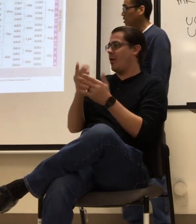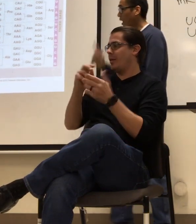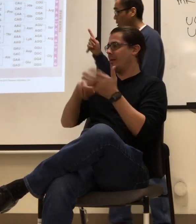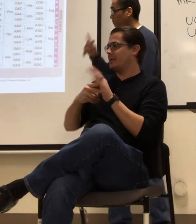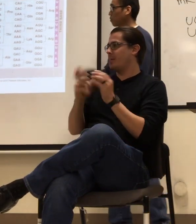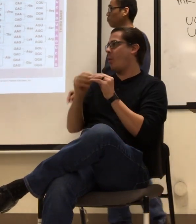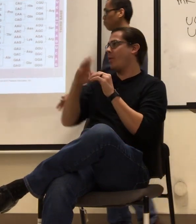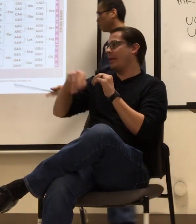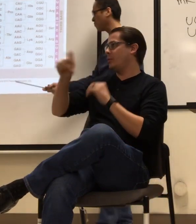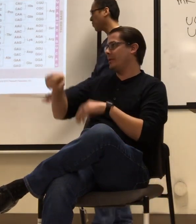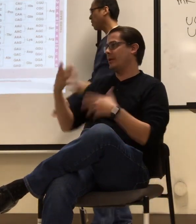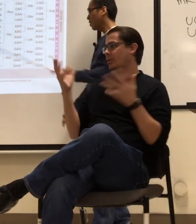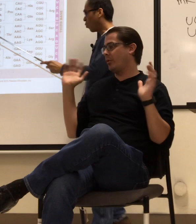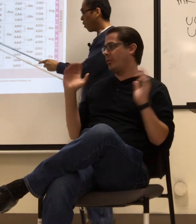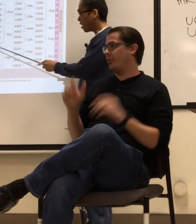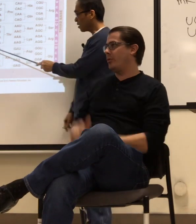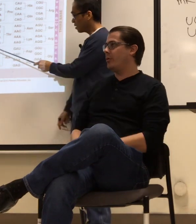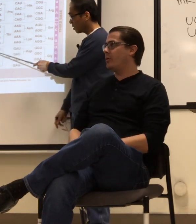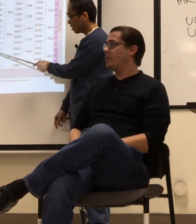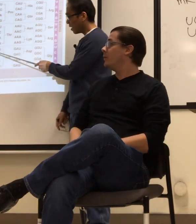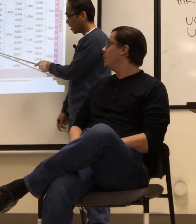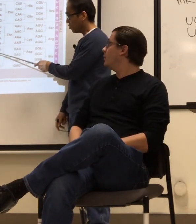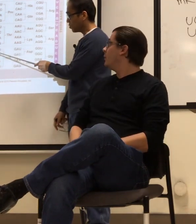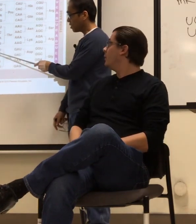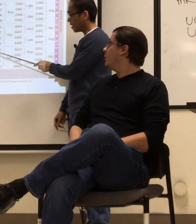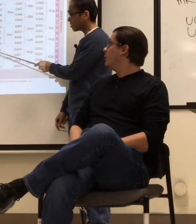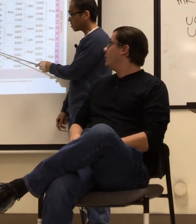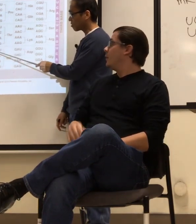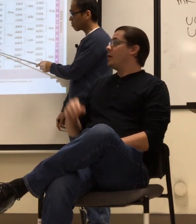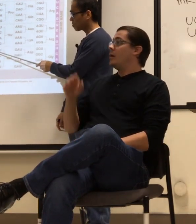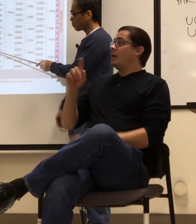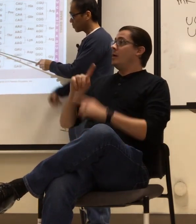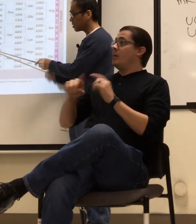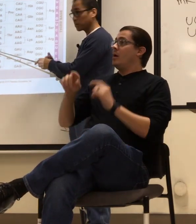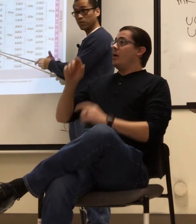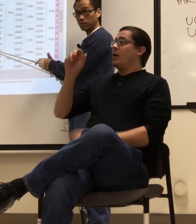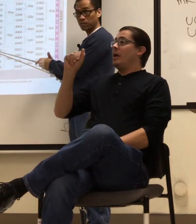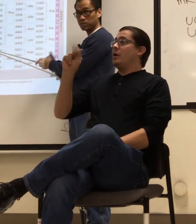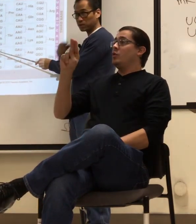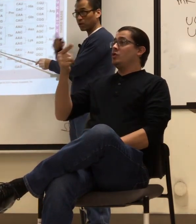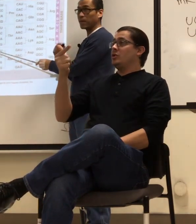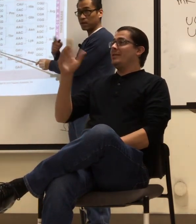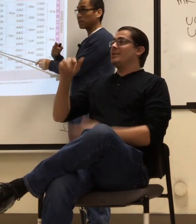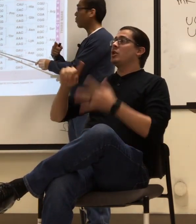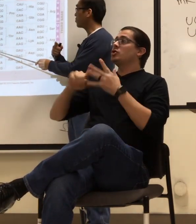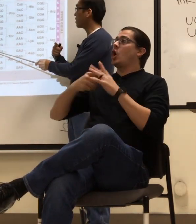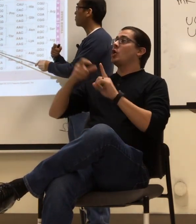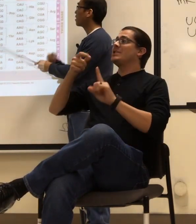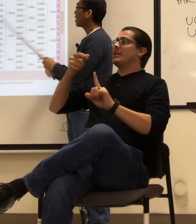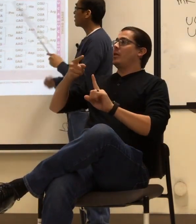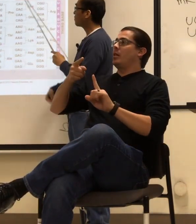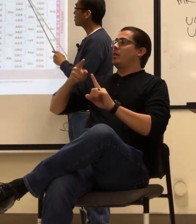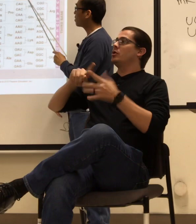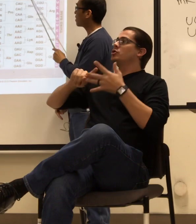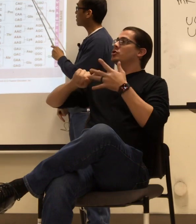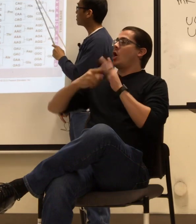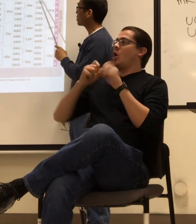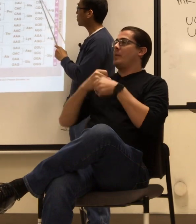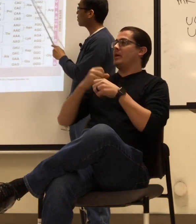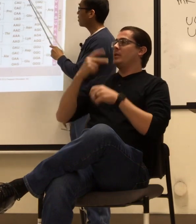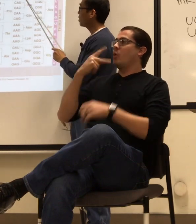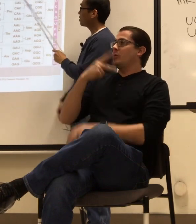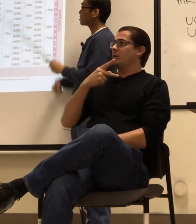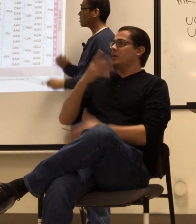all it means. However, 1 AUG, that's a start signal to start making the protein. And you have some